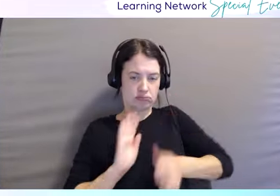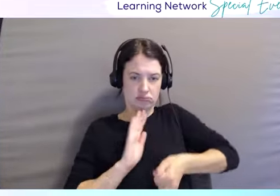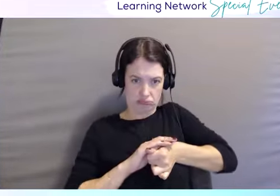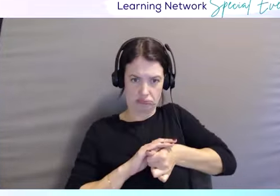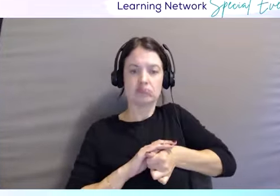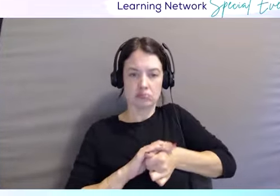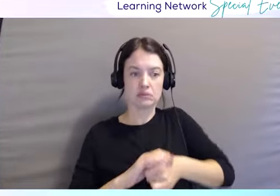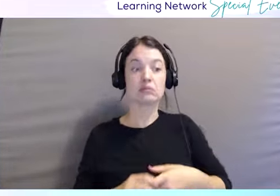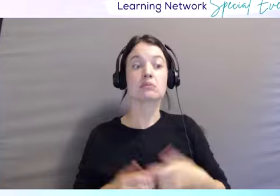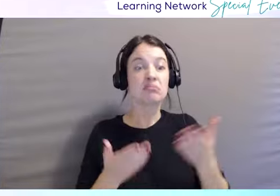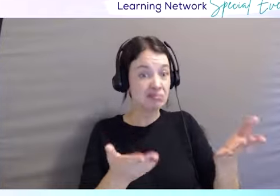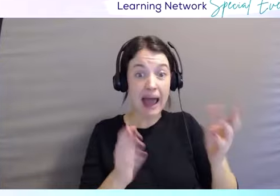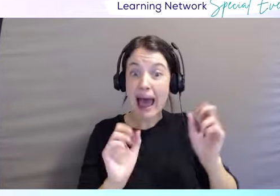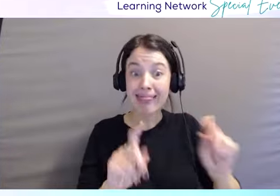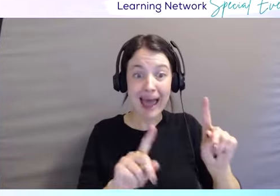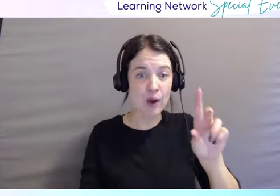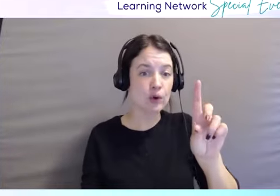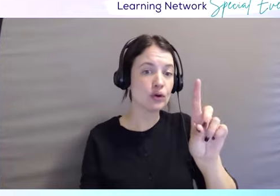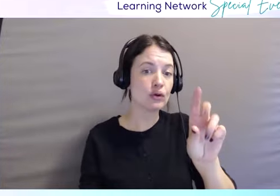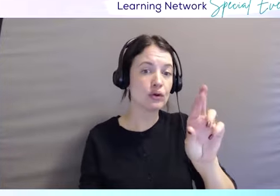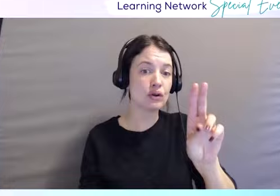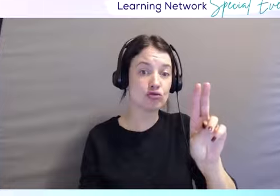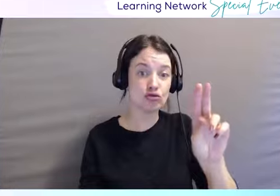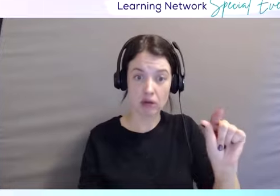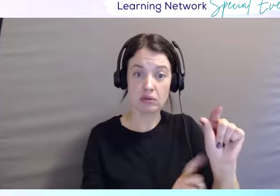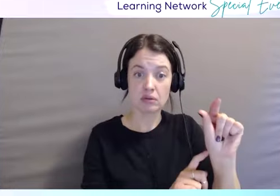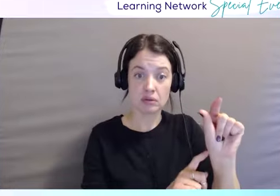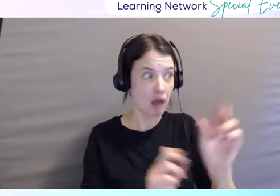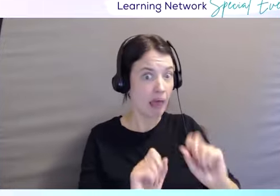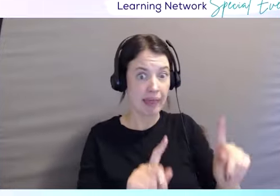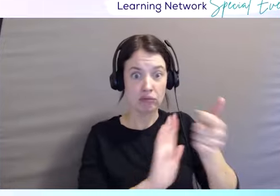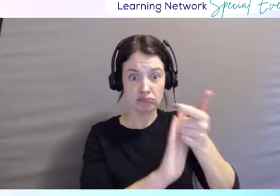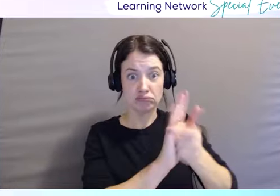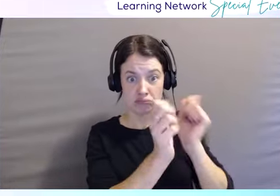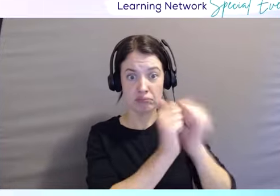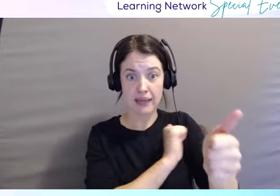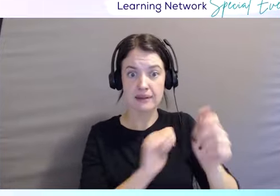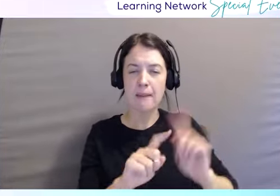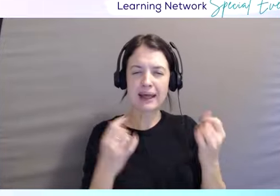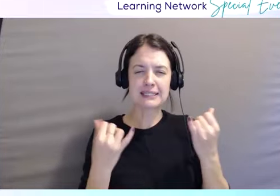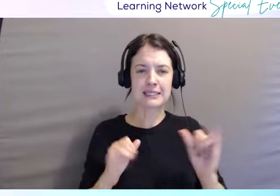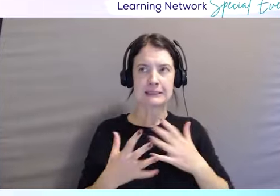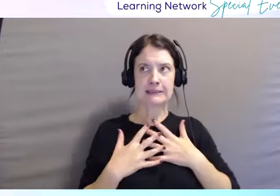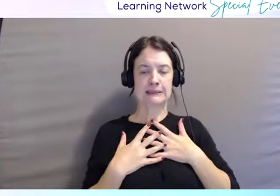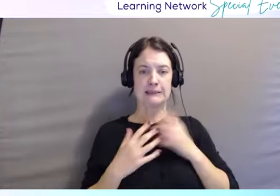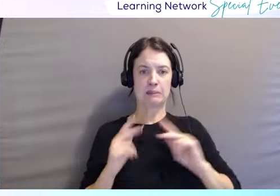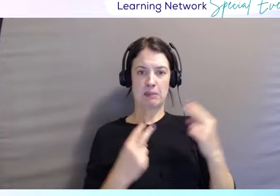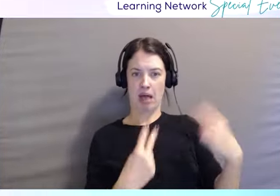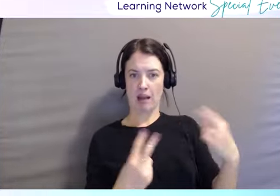drug, but it's still stigmatized for women, and in particular during pregnancy.